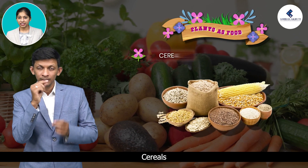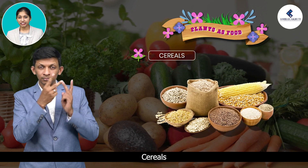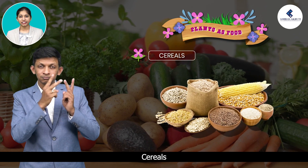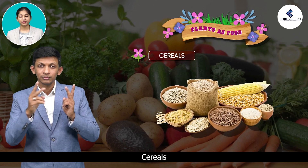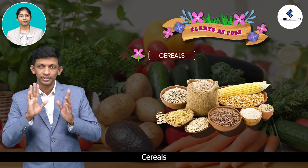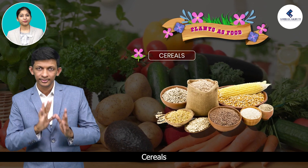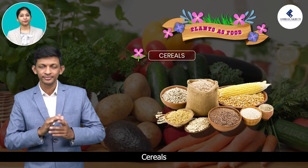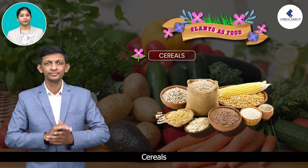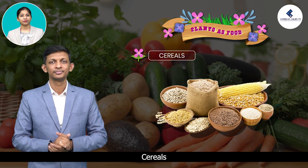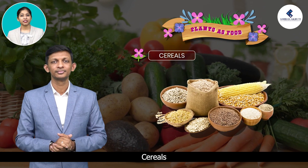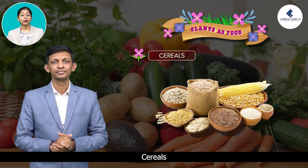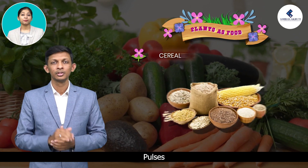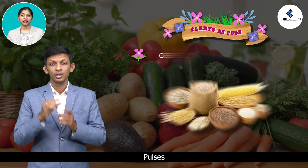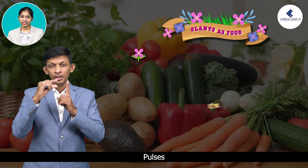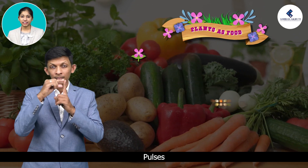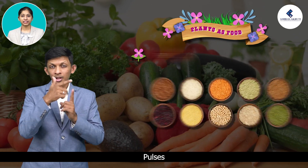cereals,